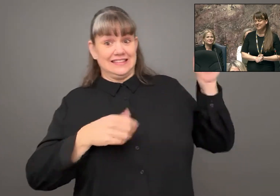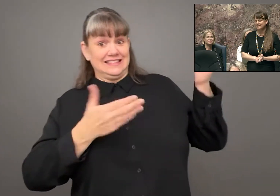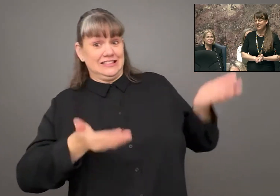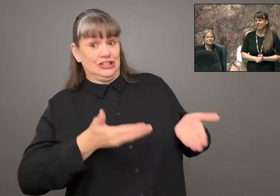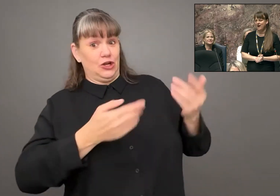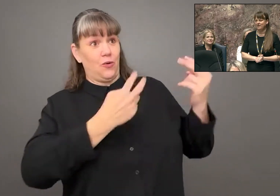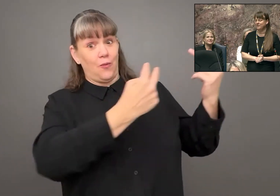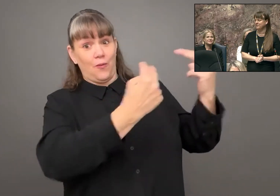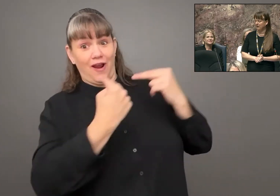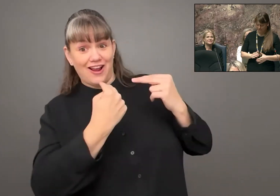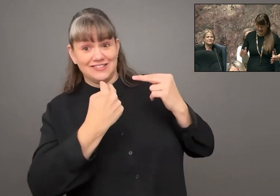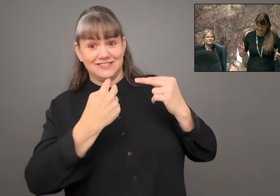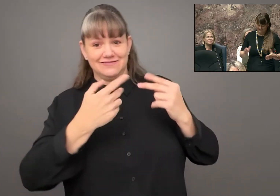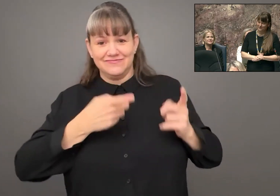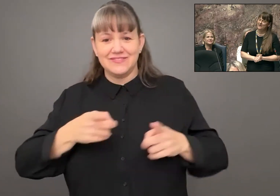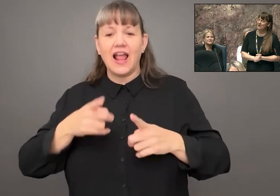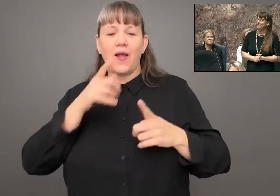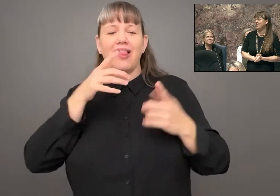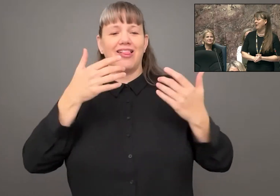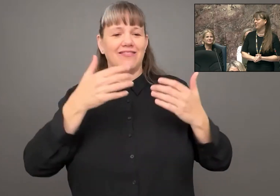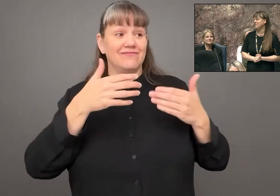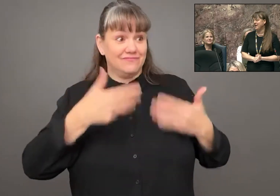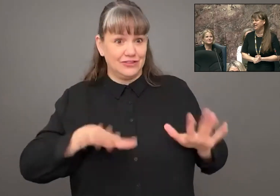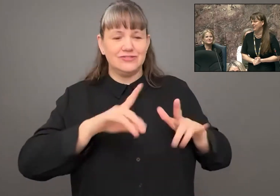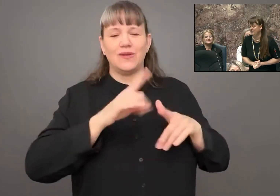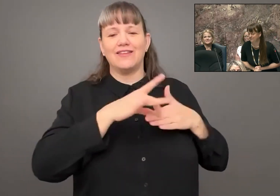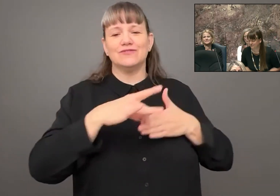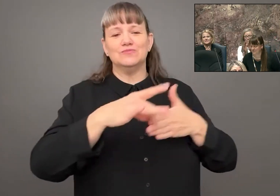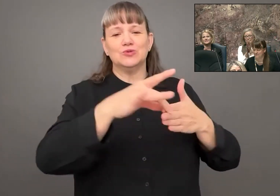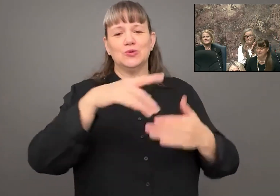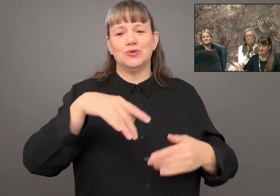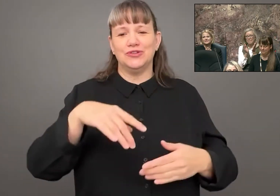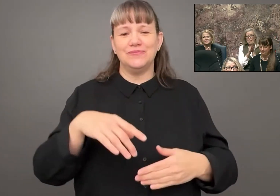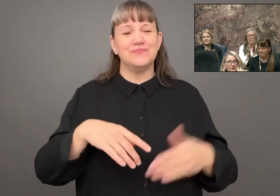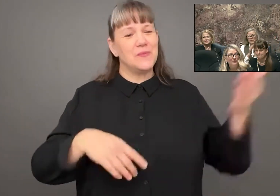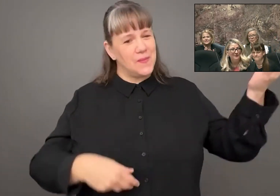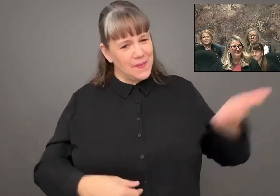could please make Ryland feel very, very welcome. Thank you.